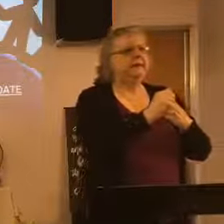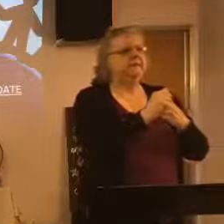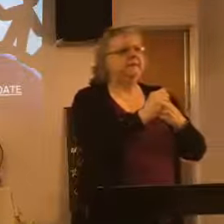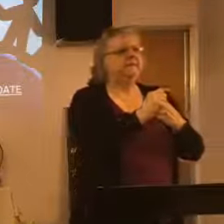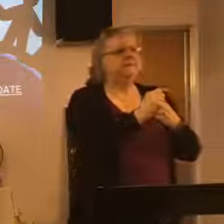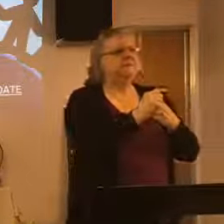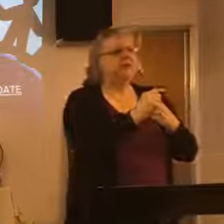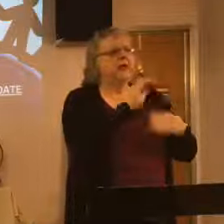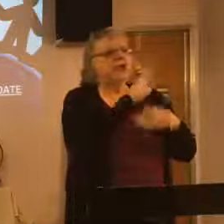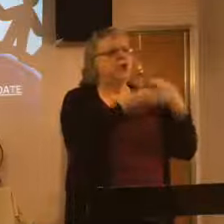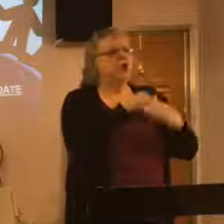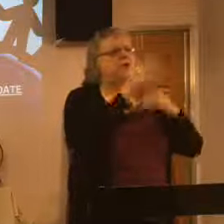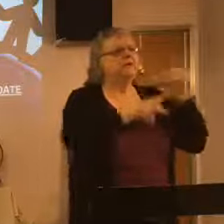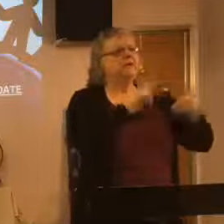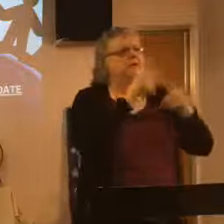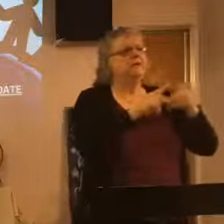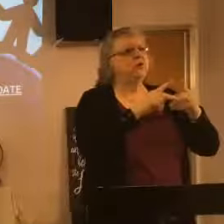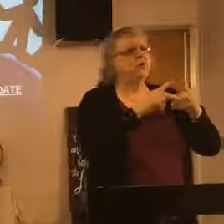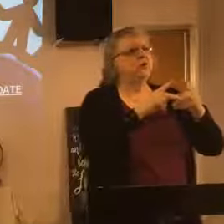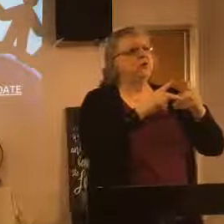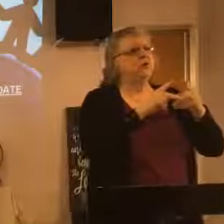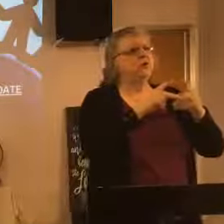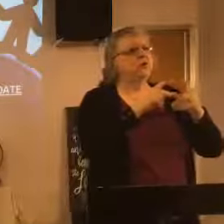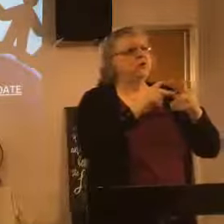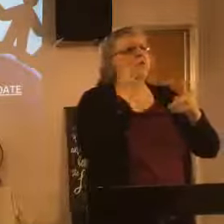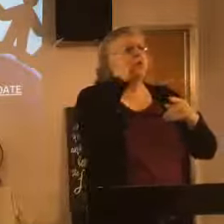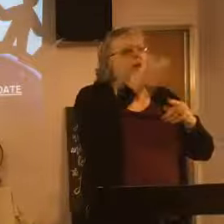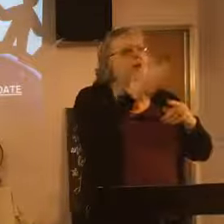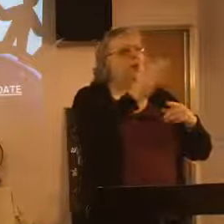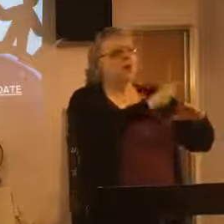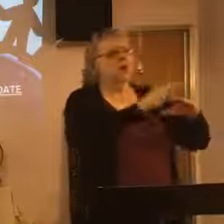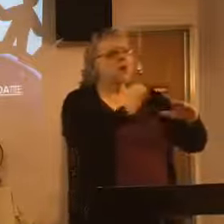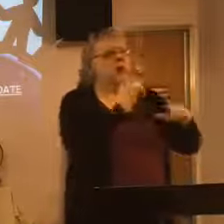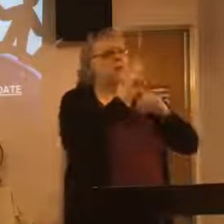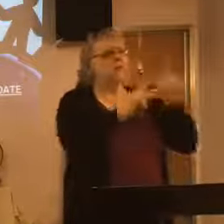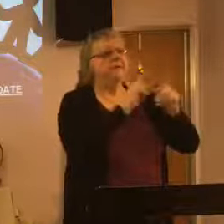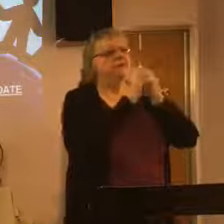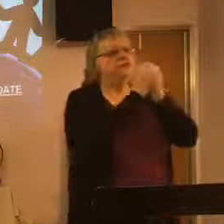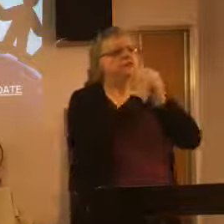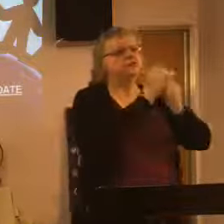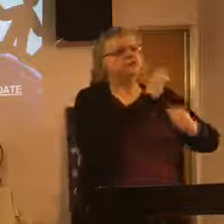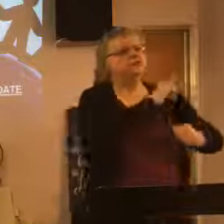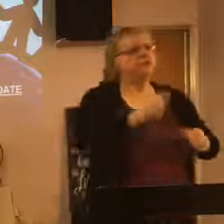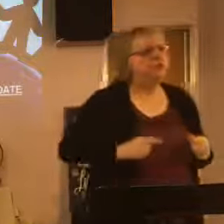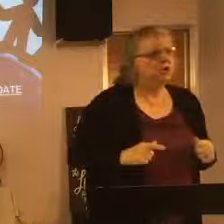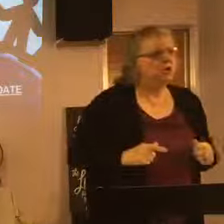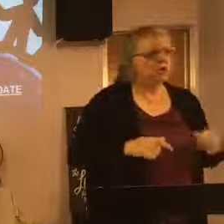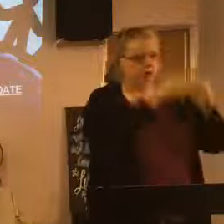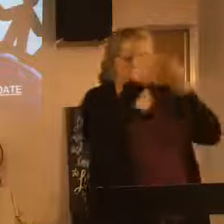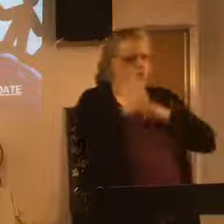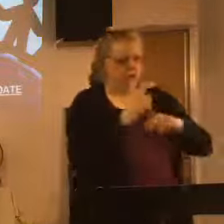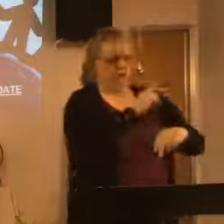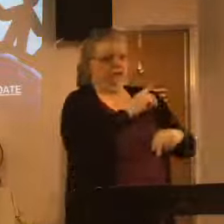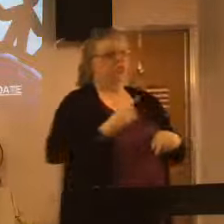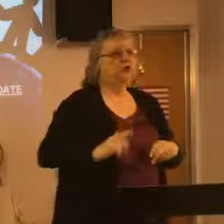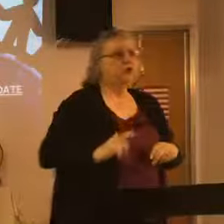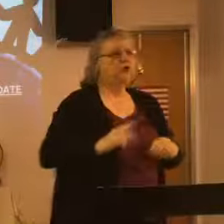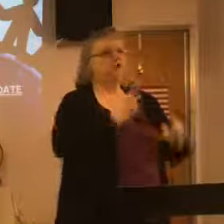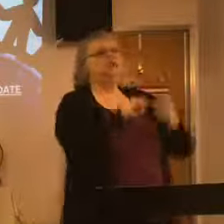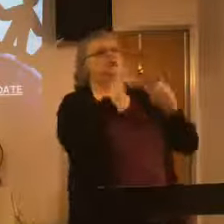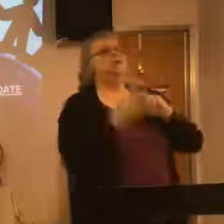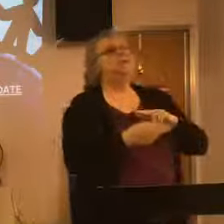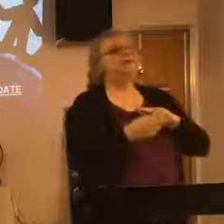and all people of influence to call people to worship the Lord, to honor the Lord, to